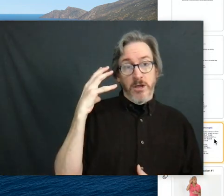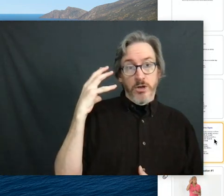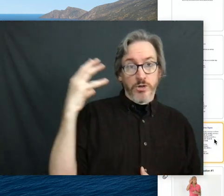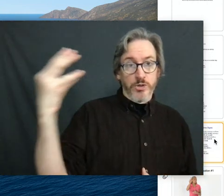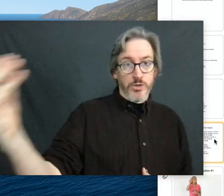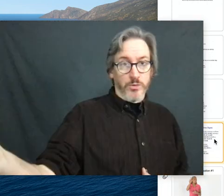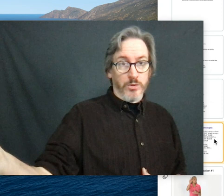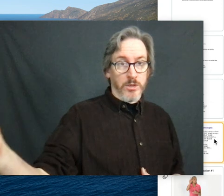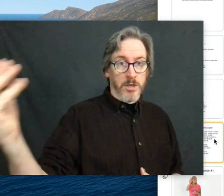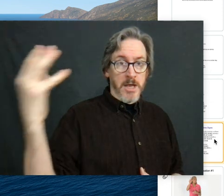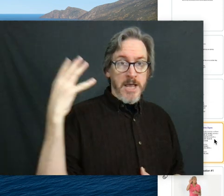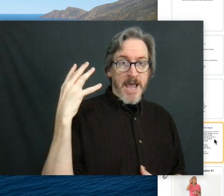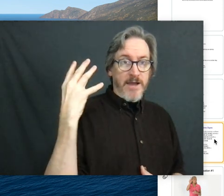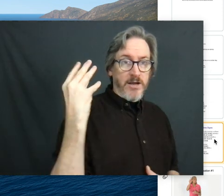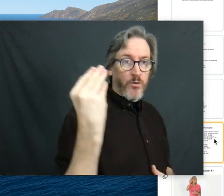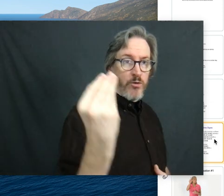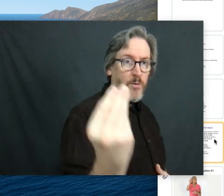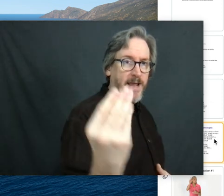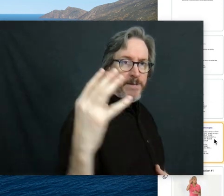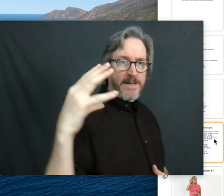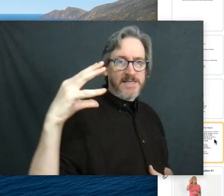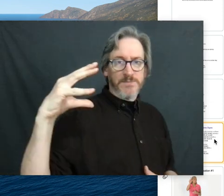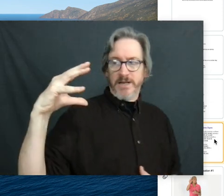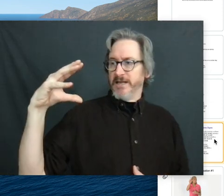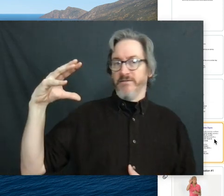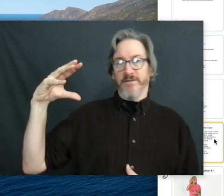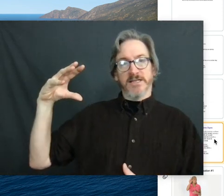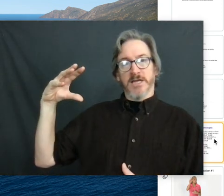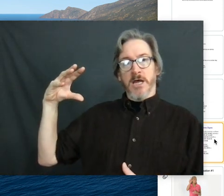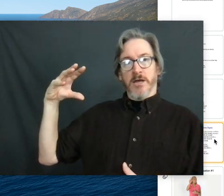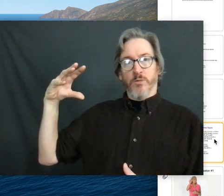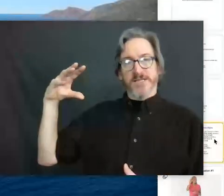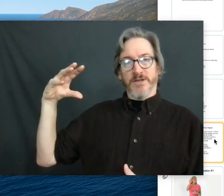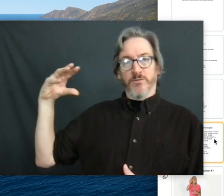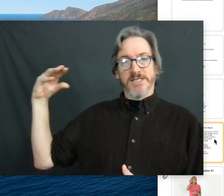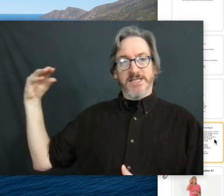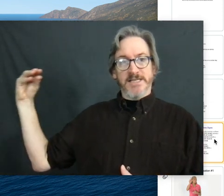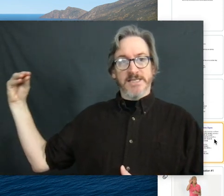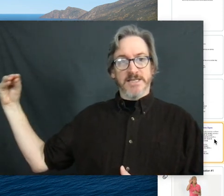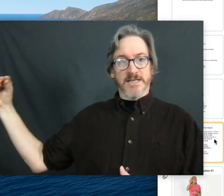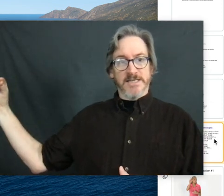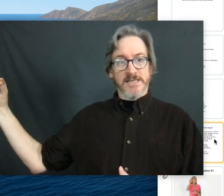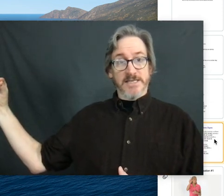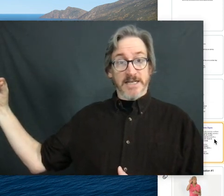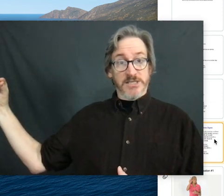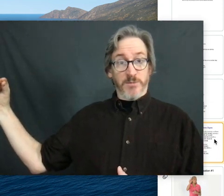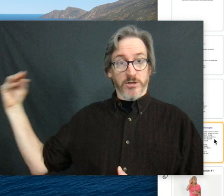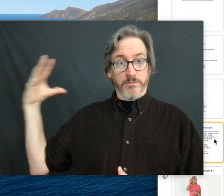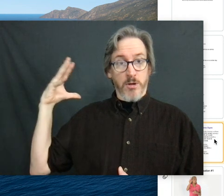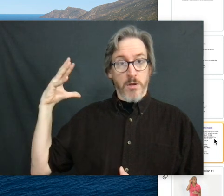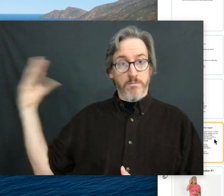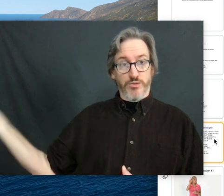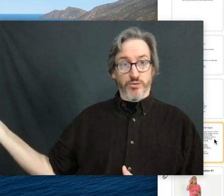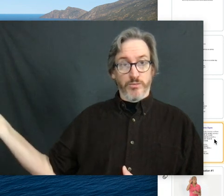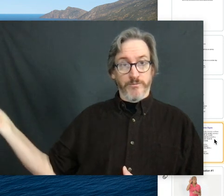Leave. Shoo. And the way I can best explain leave is when something recedes into the distance, it gets